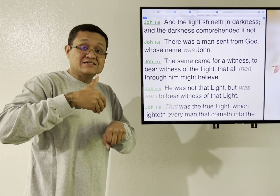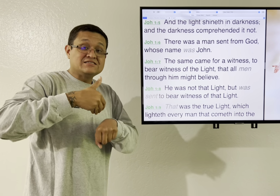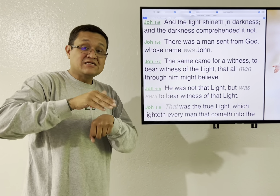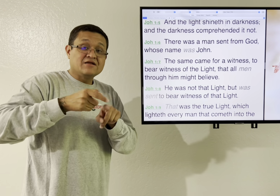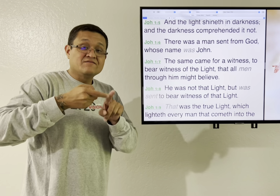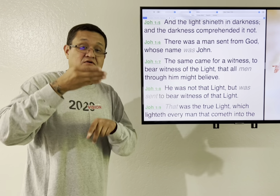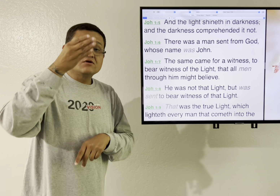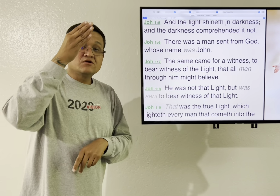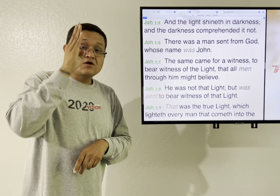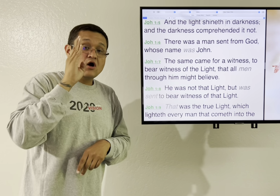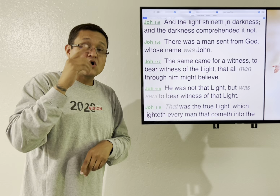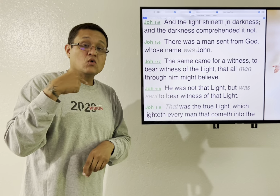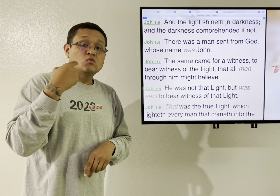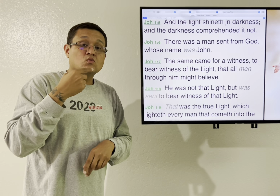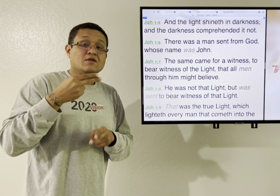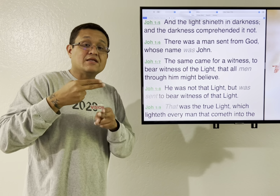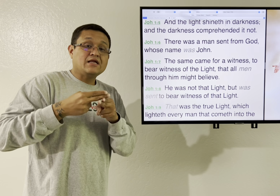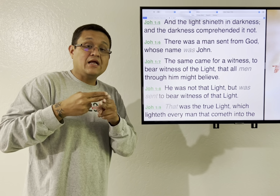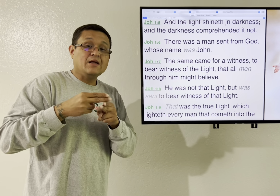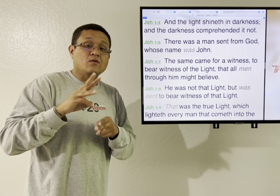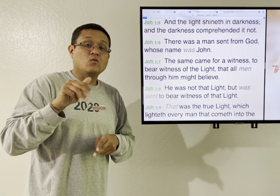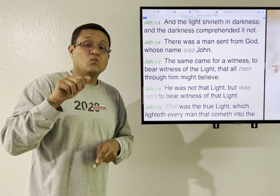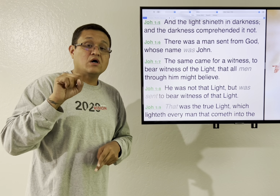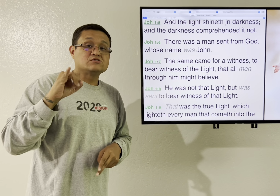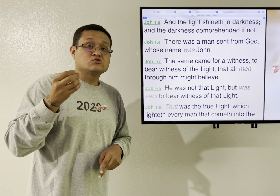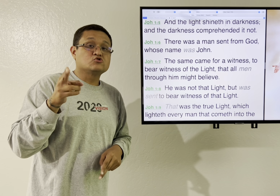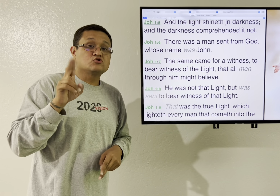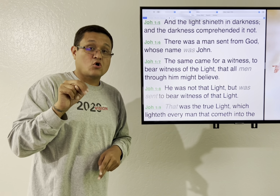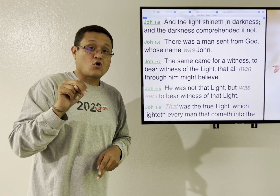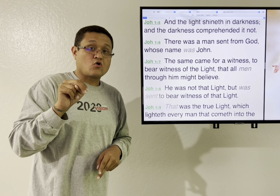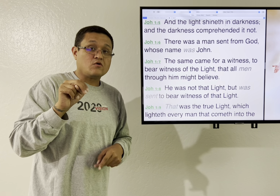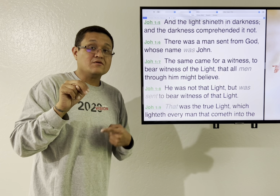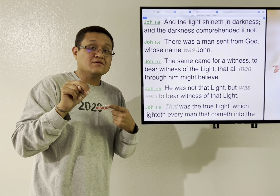Verse 6, there was a man sent from God whose name was John.